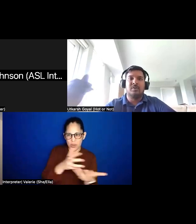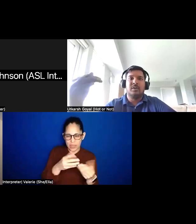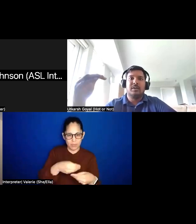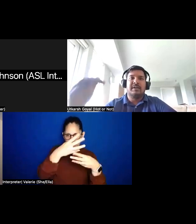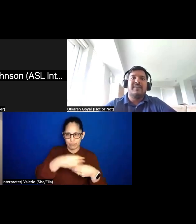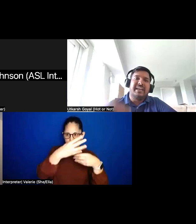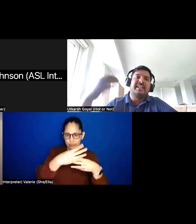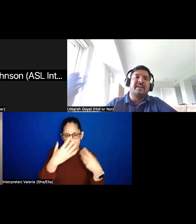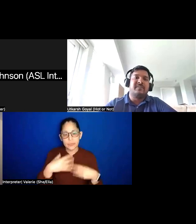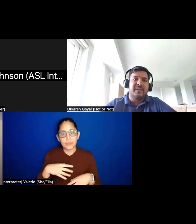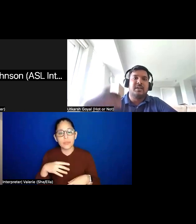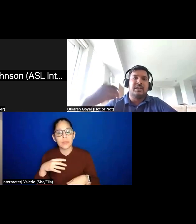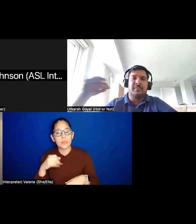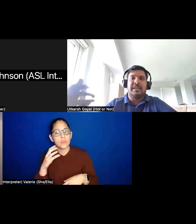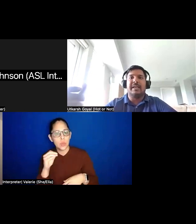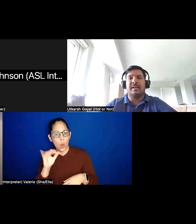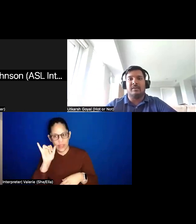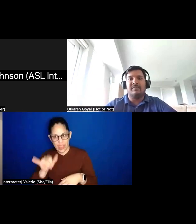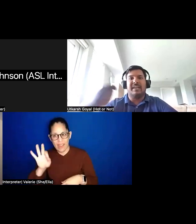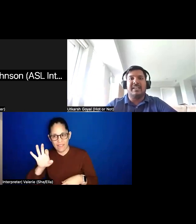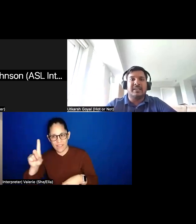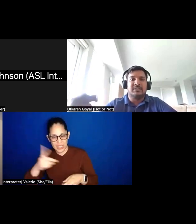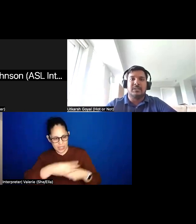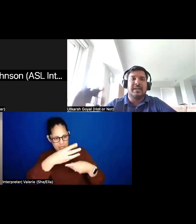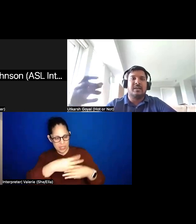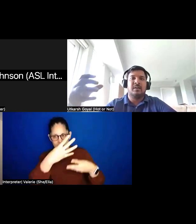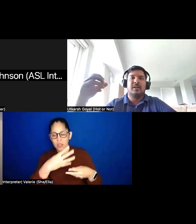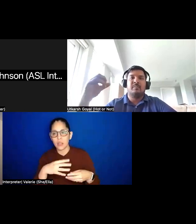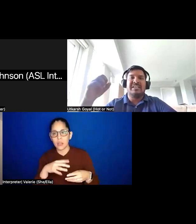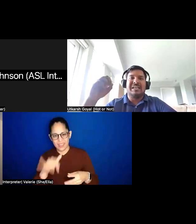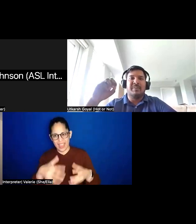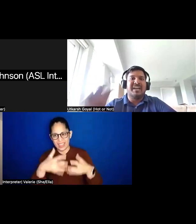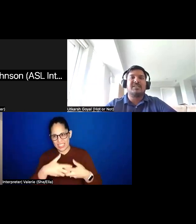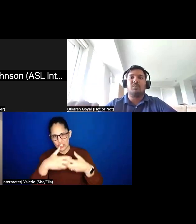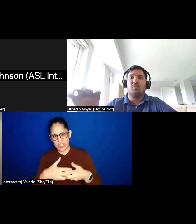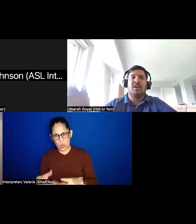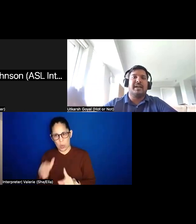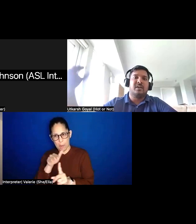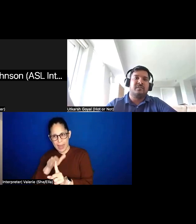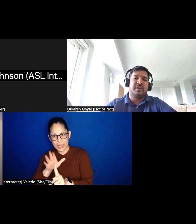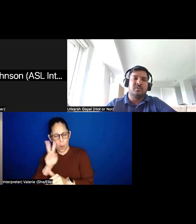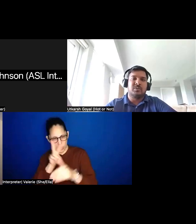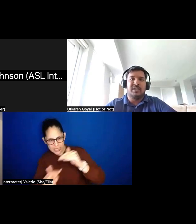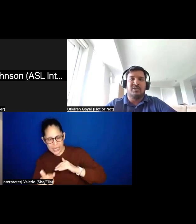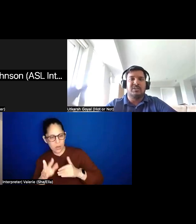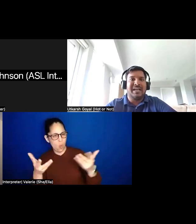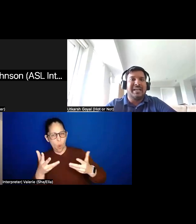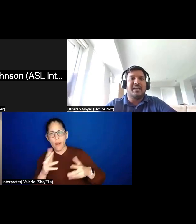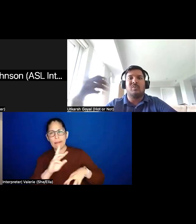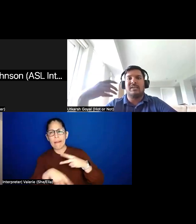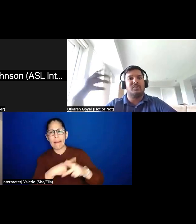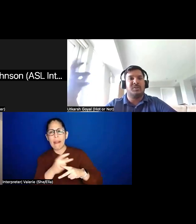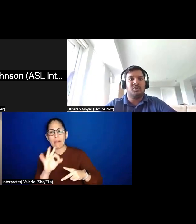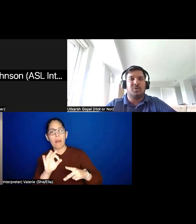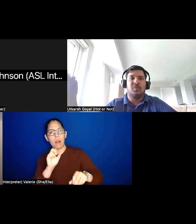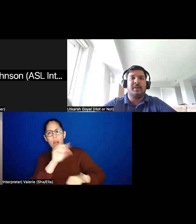you know, refining that feed completely and refining that engine that basically predicts what kind of videos will a user like